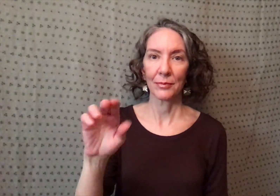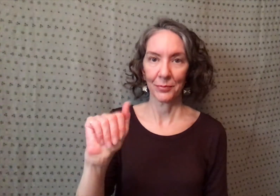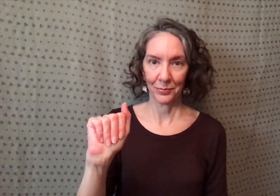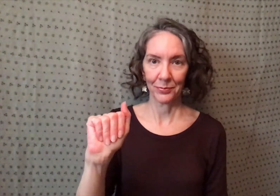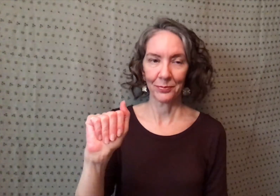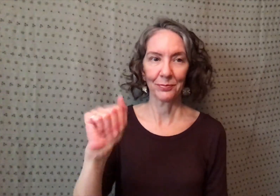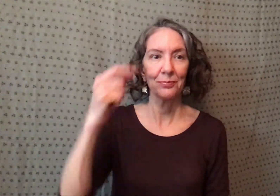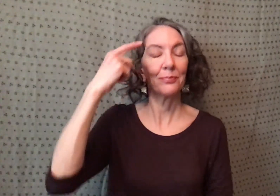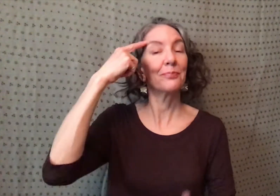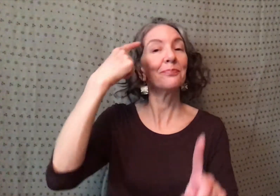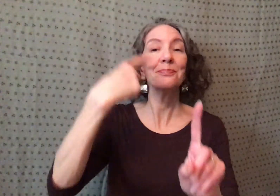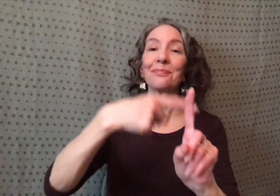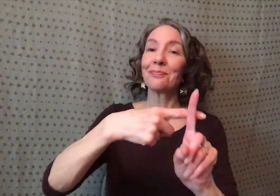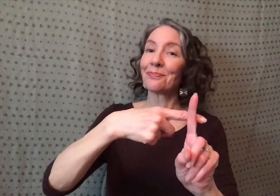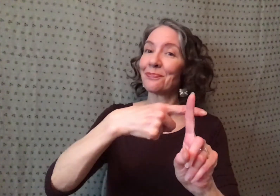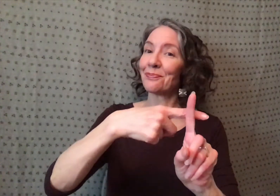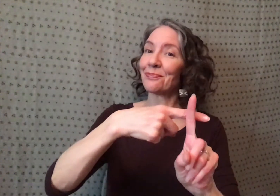Joshua, optimistic.